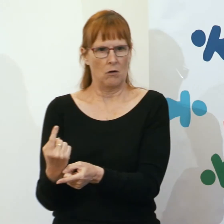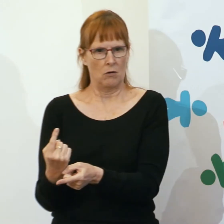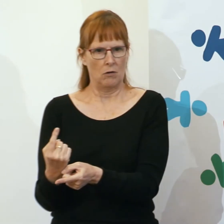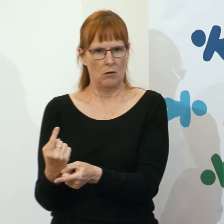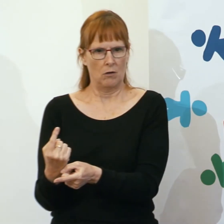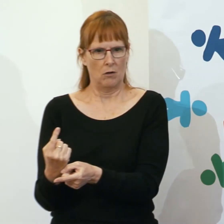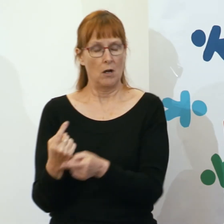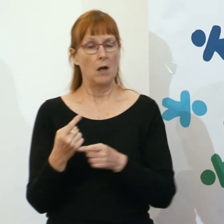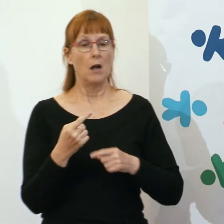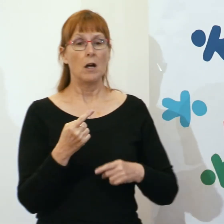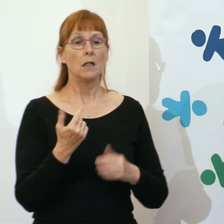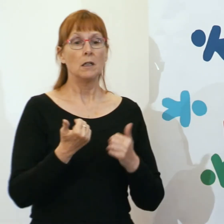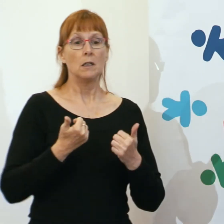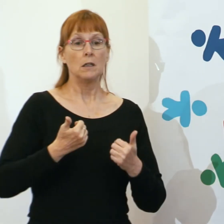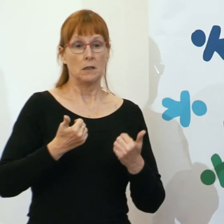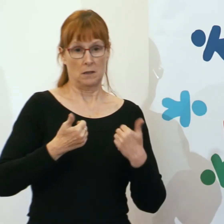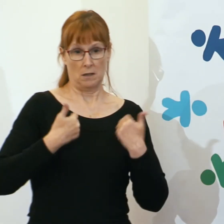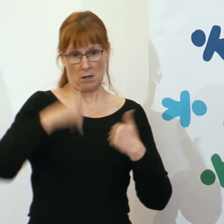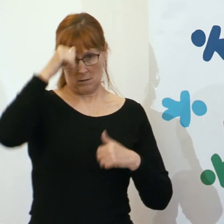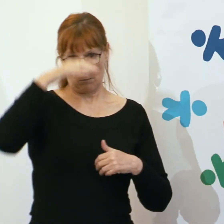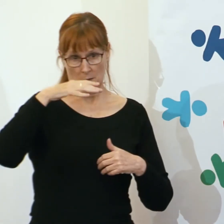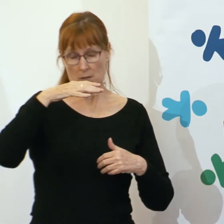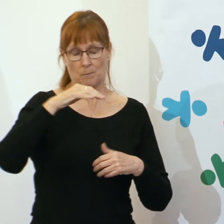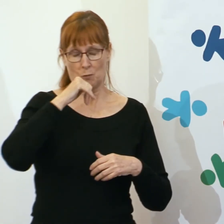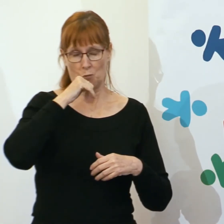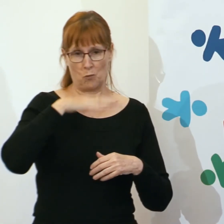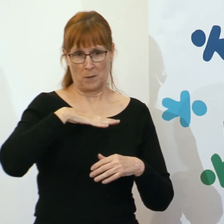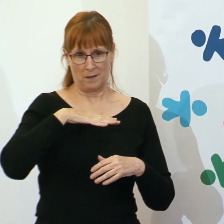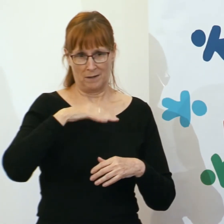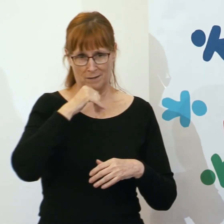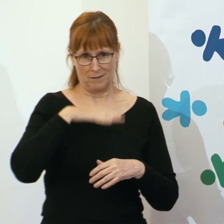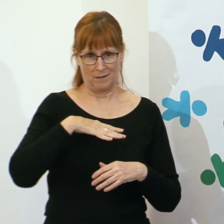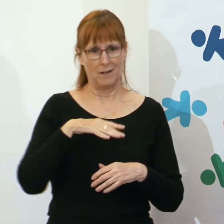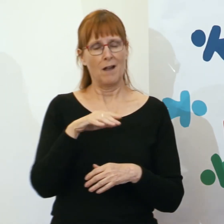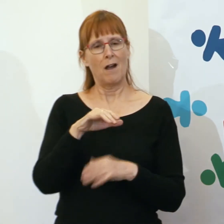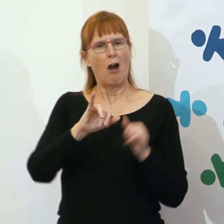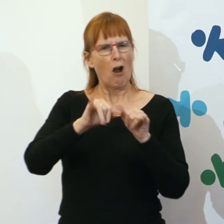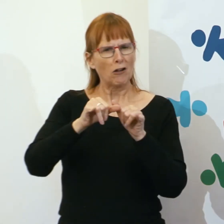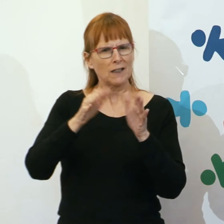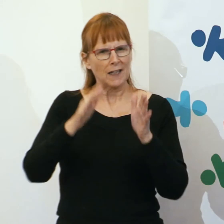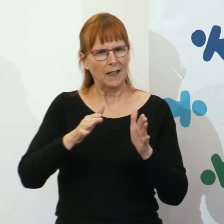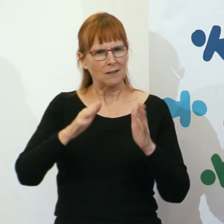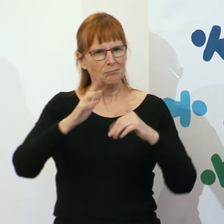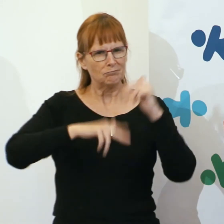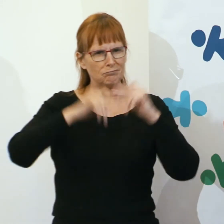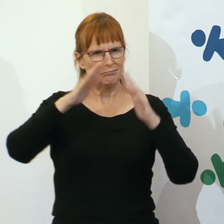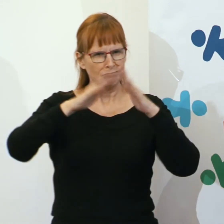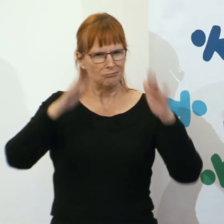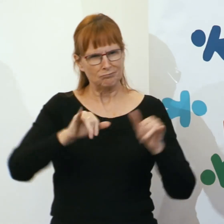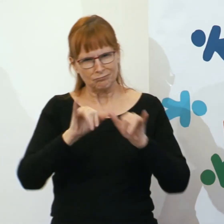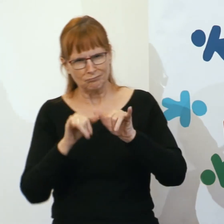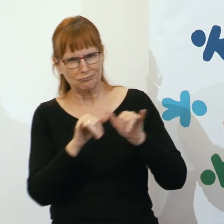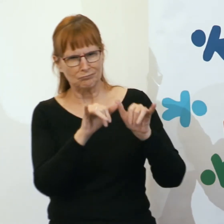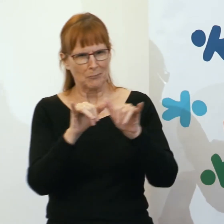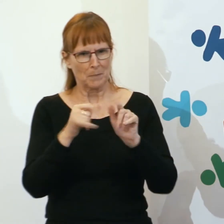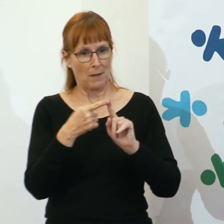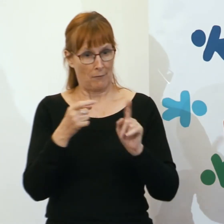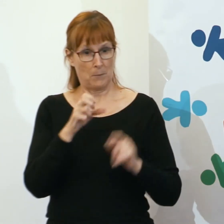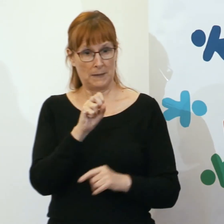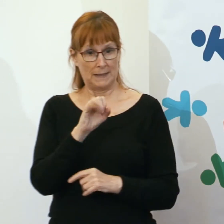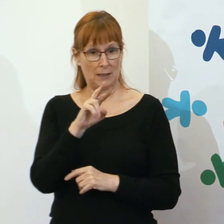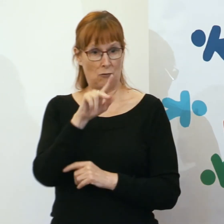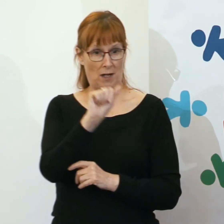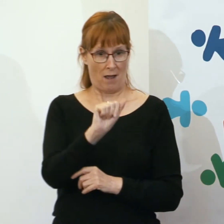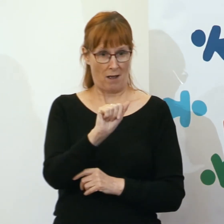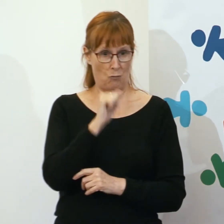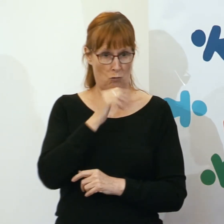young Syrian architect named Marwa al-Sabuni who gave a TED talk this past summer.